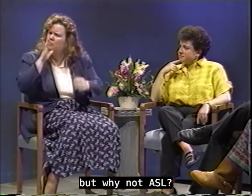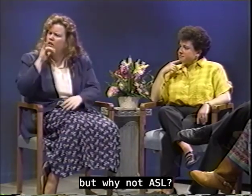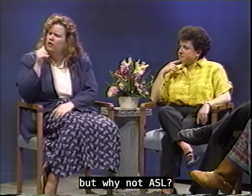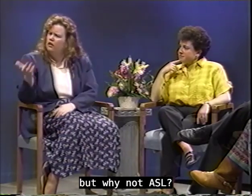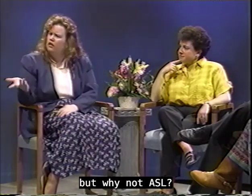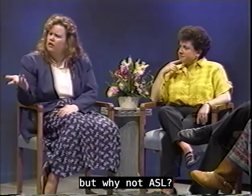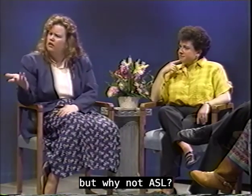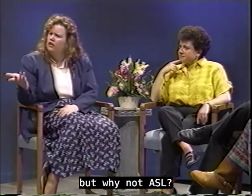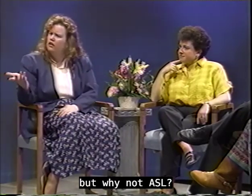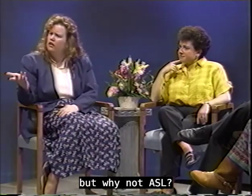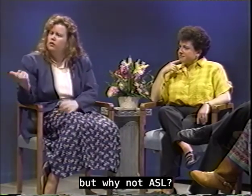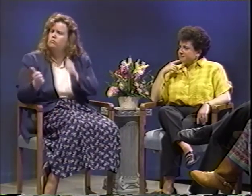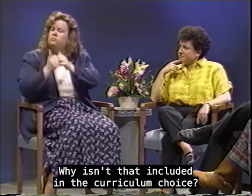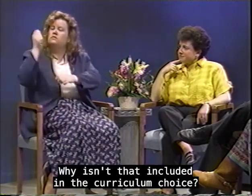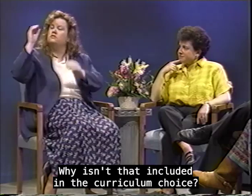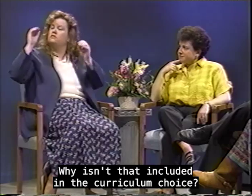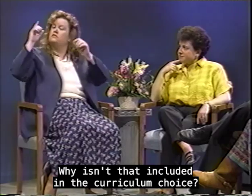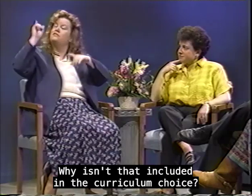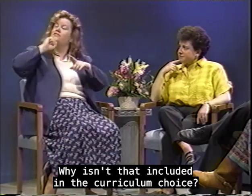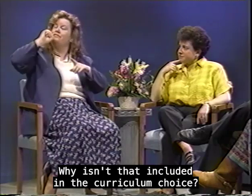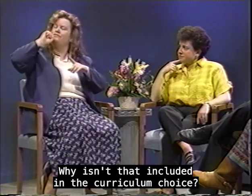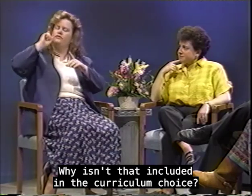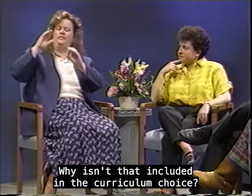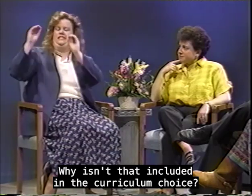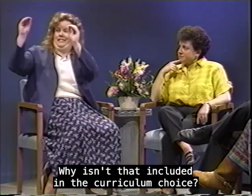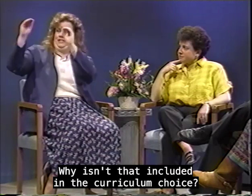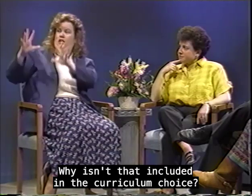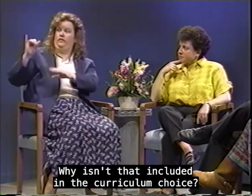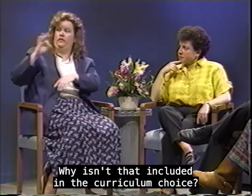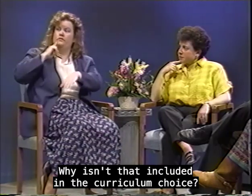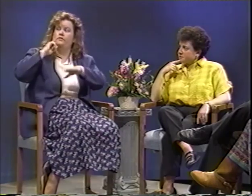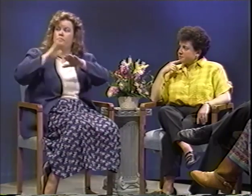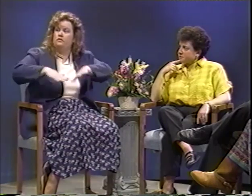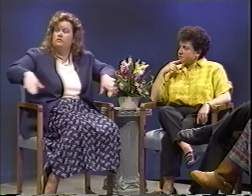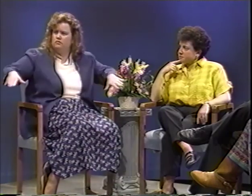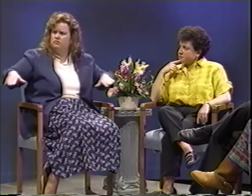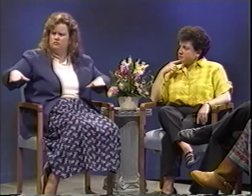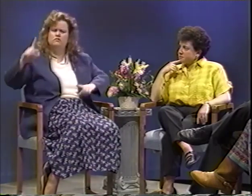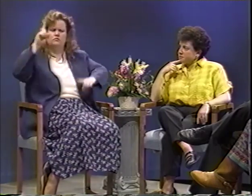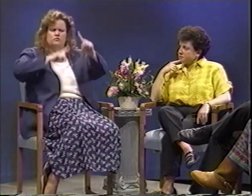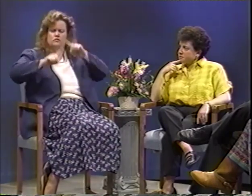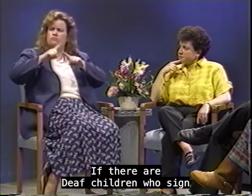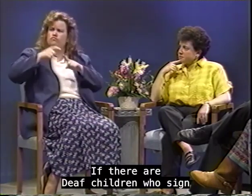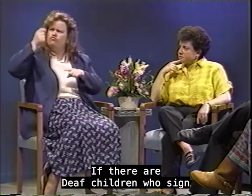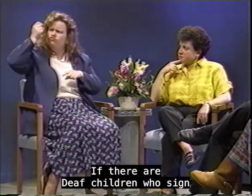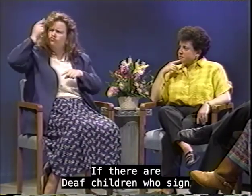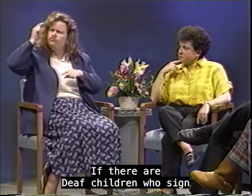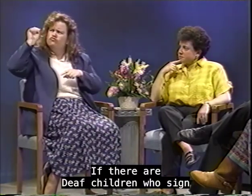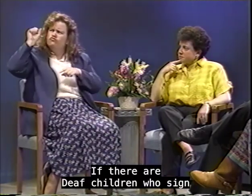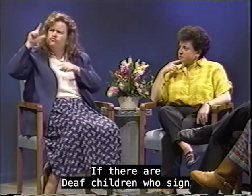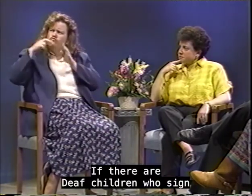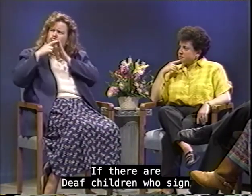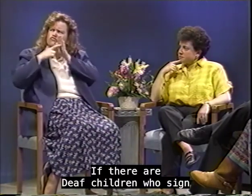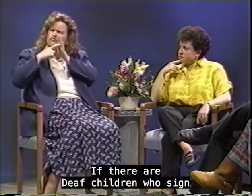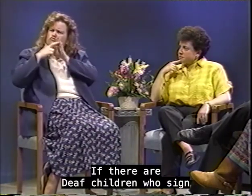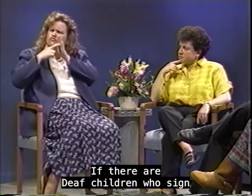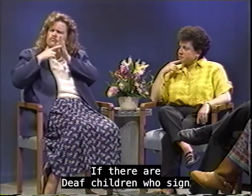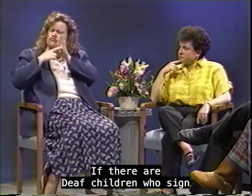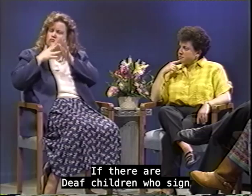why not ASL? Why isn't that included in the curriculum choice? If there are deaf children who